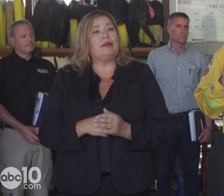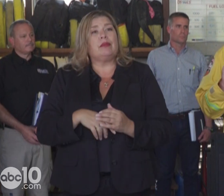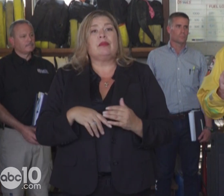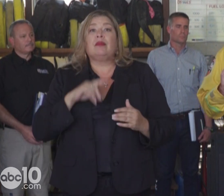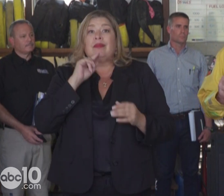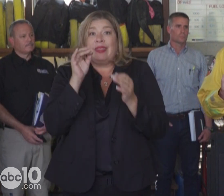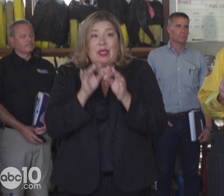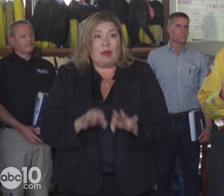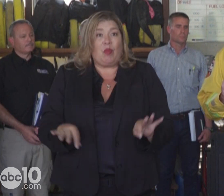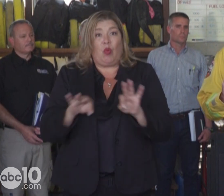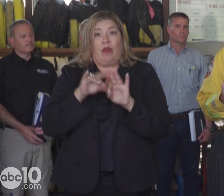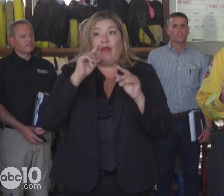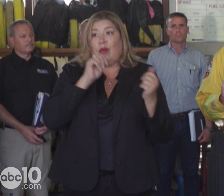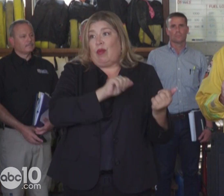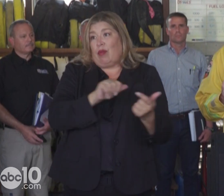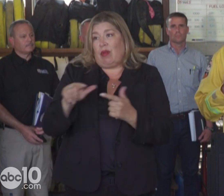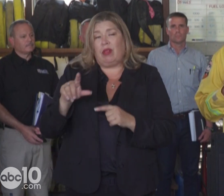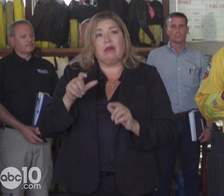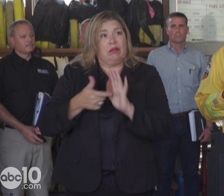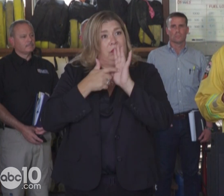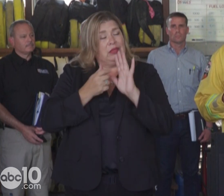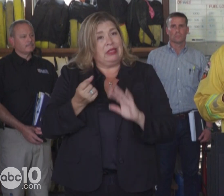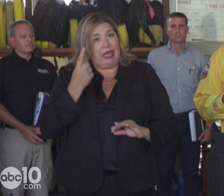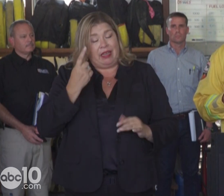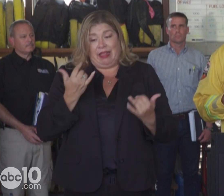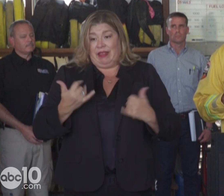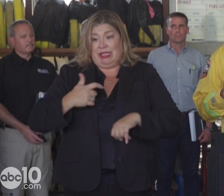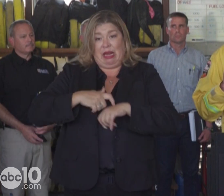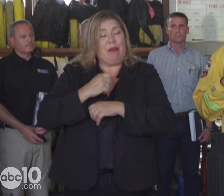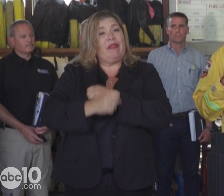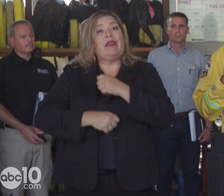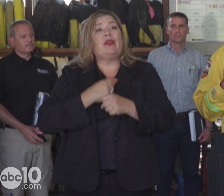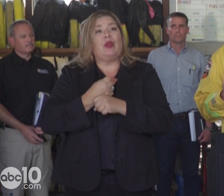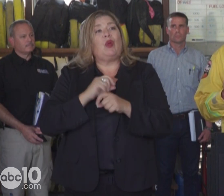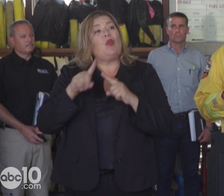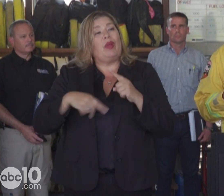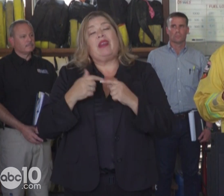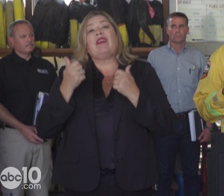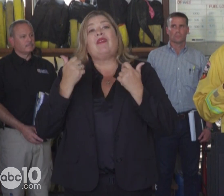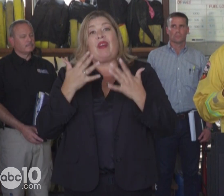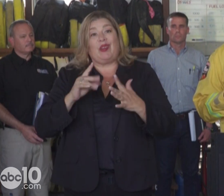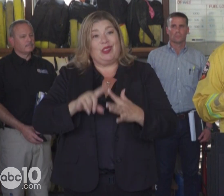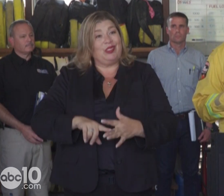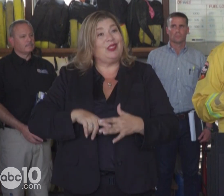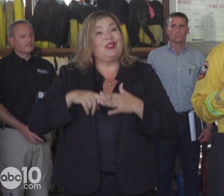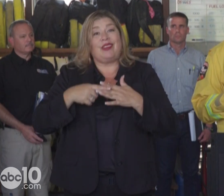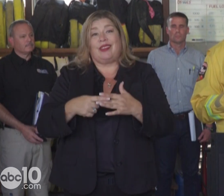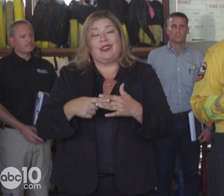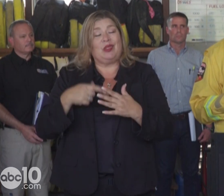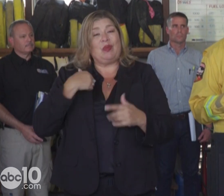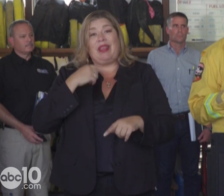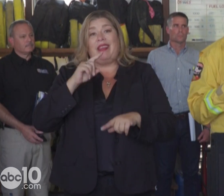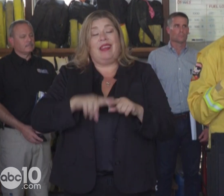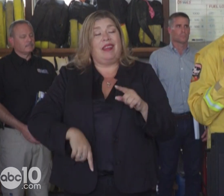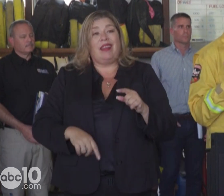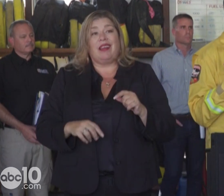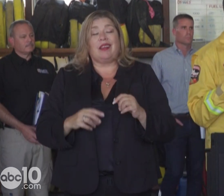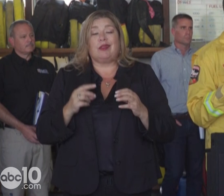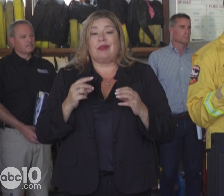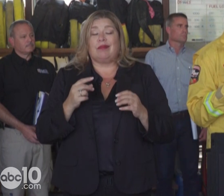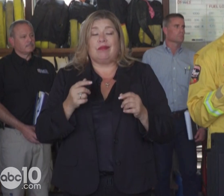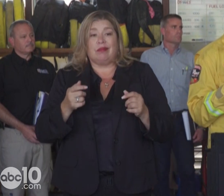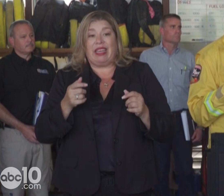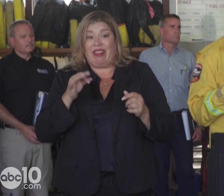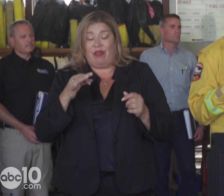important for everybody to understand this is the time of year when the fire starts that we can't put out in that